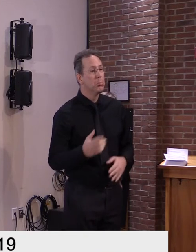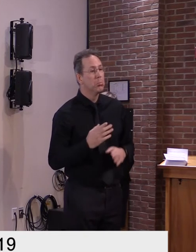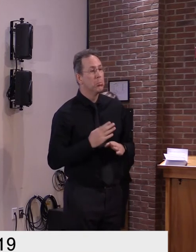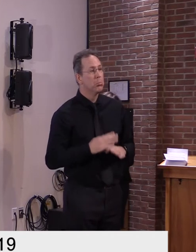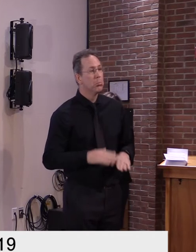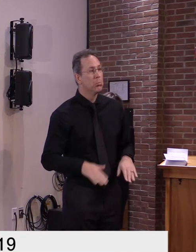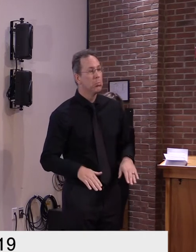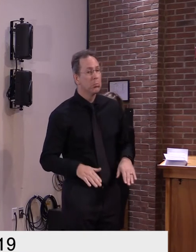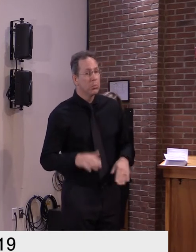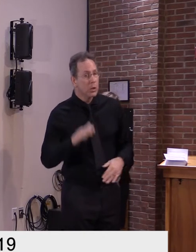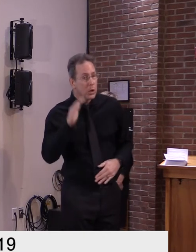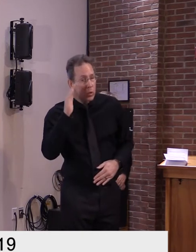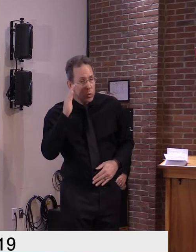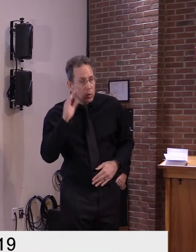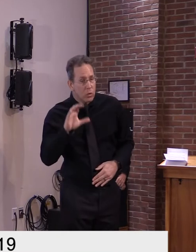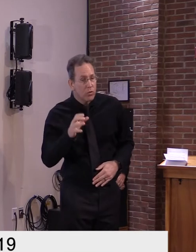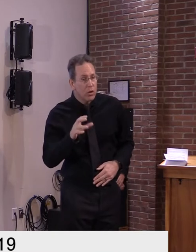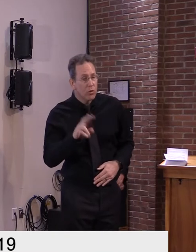Dana?